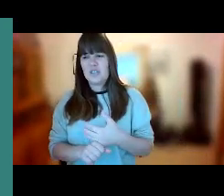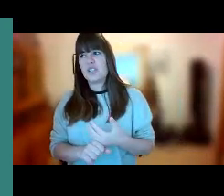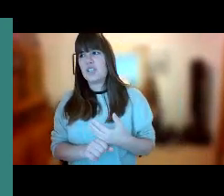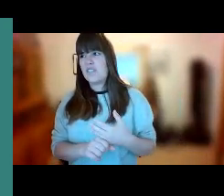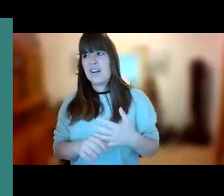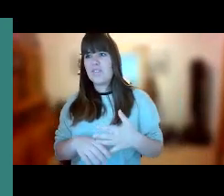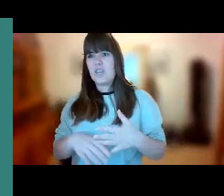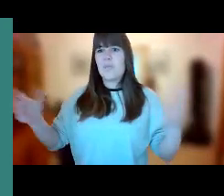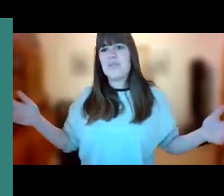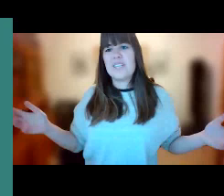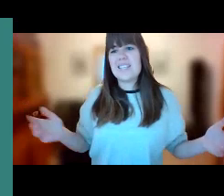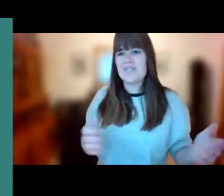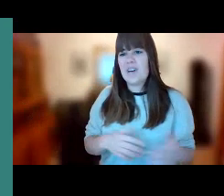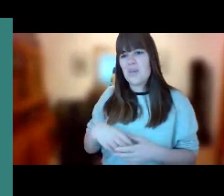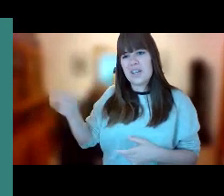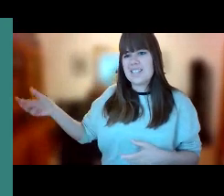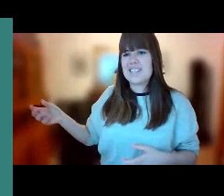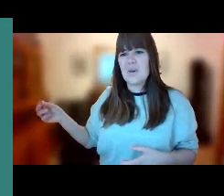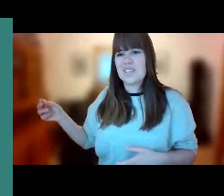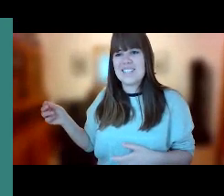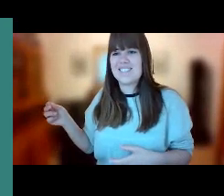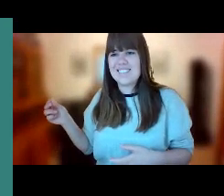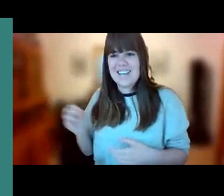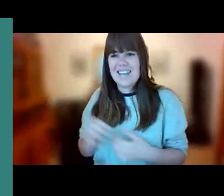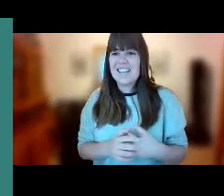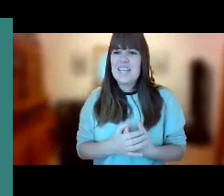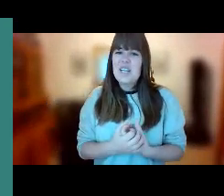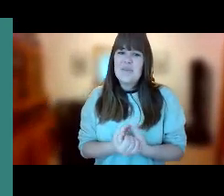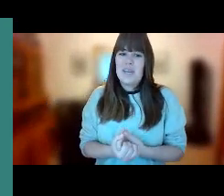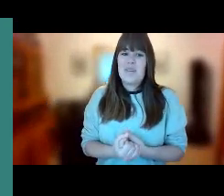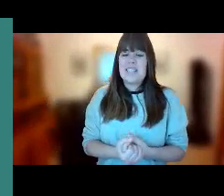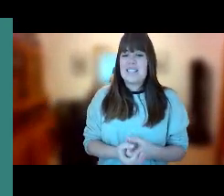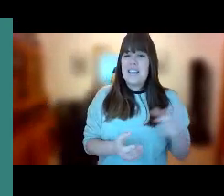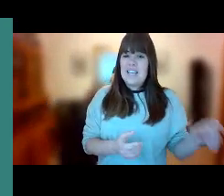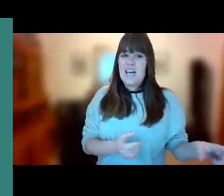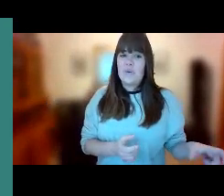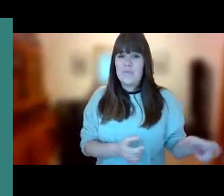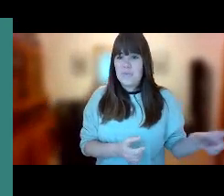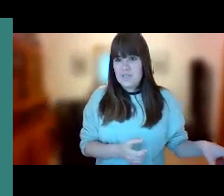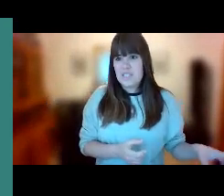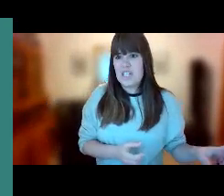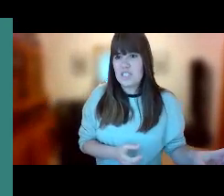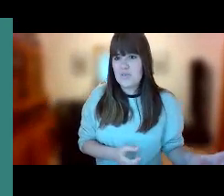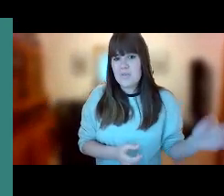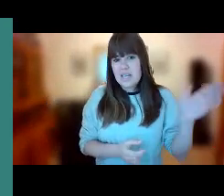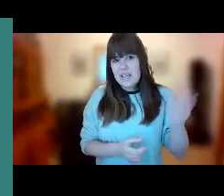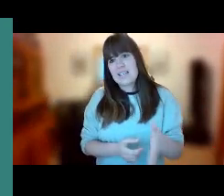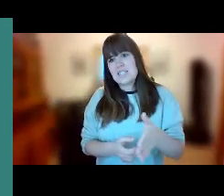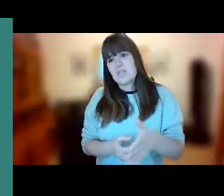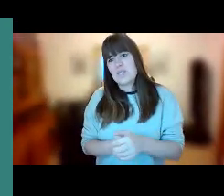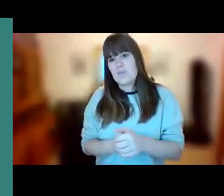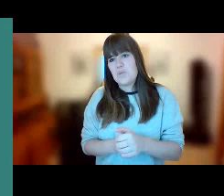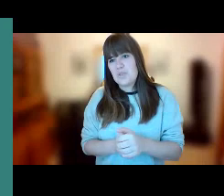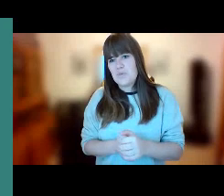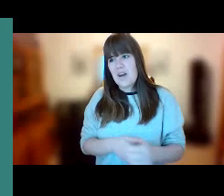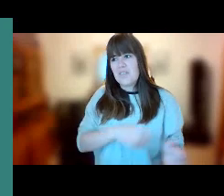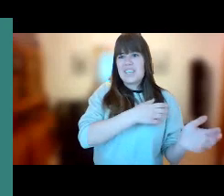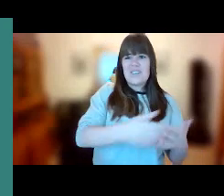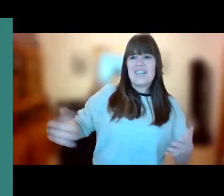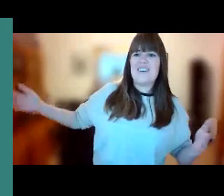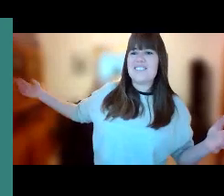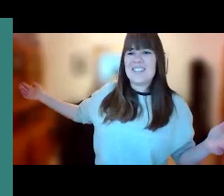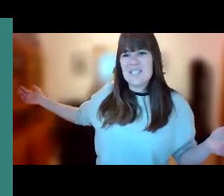given instructions around a whole process of how we're going to set up for the session today, maybe it's now go to the changing room, next come to the sports